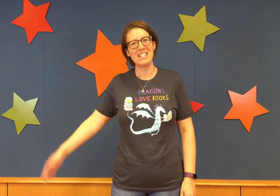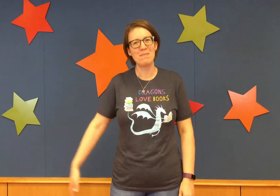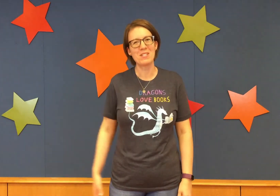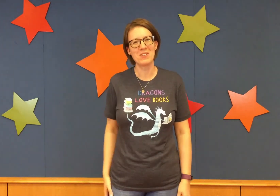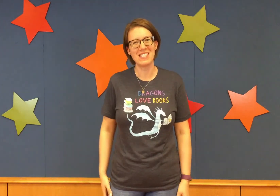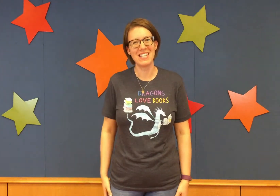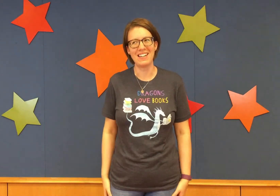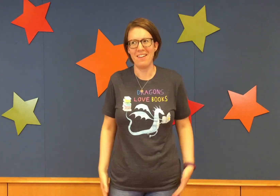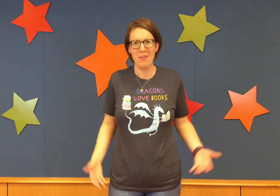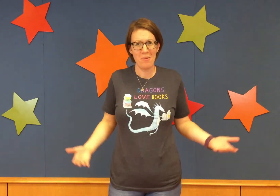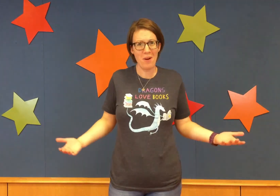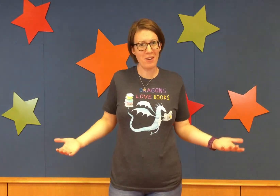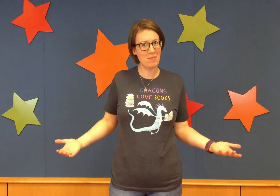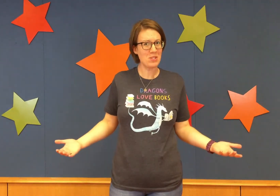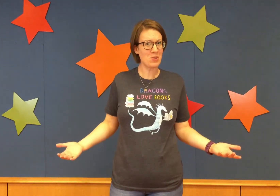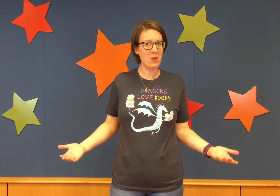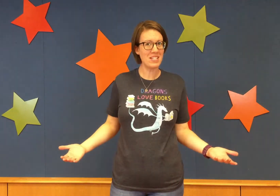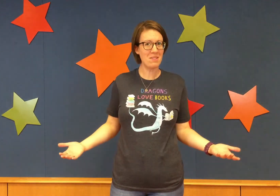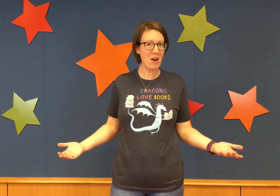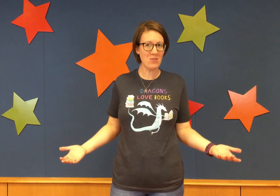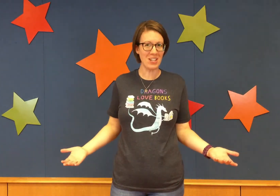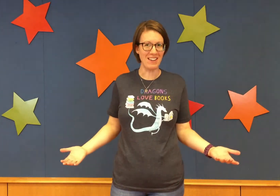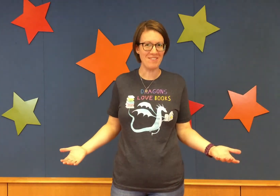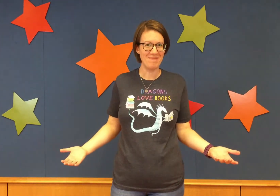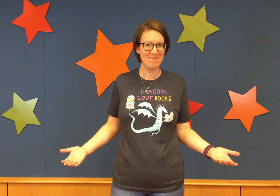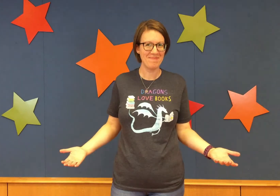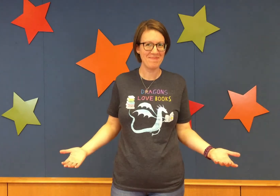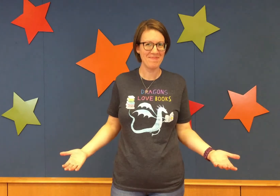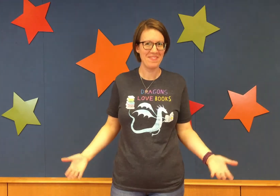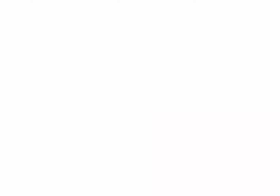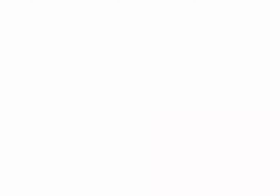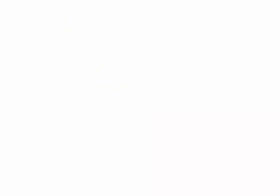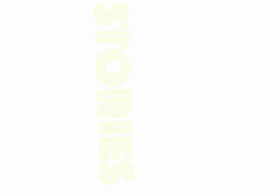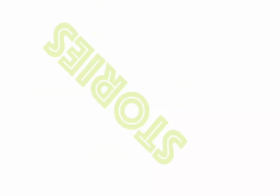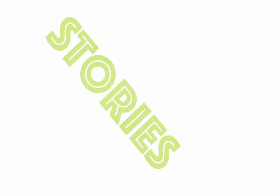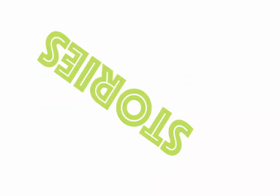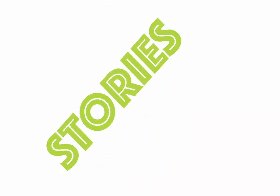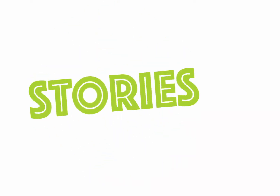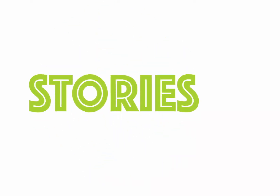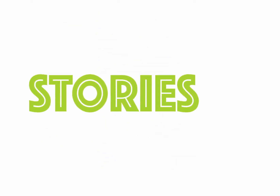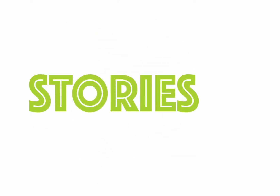Hey friends, it's Miss Christine. Welcome to Stories in Motion.